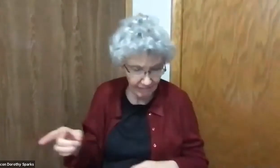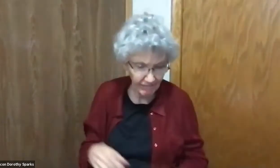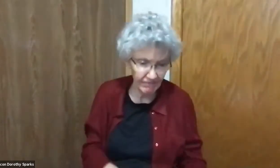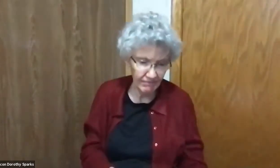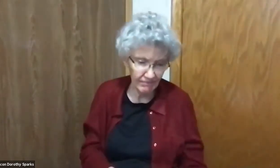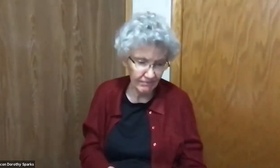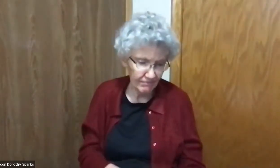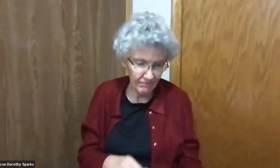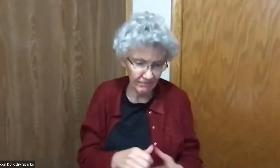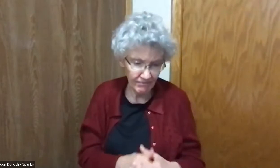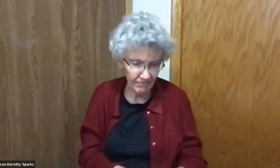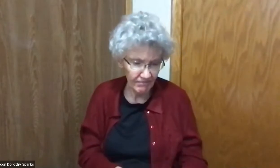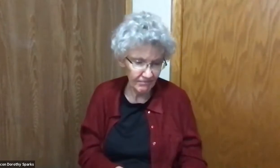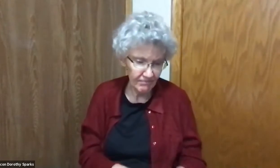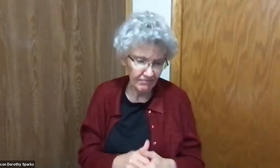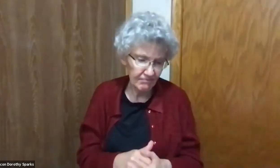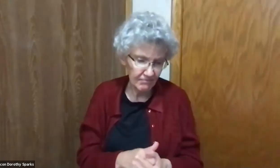Those with formal educations,